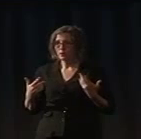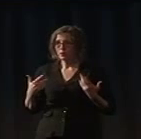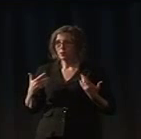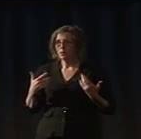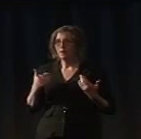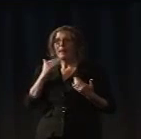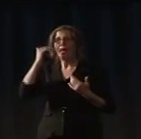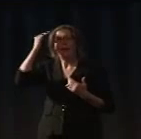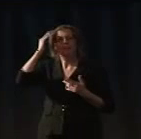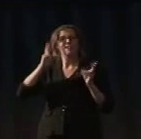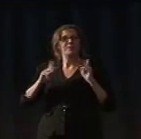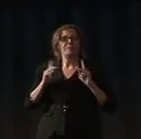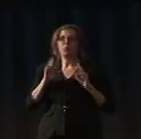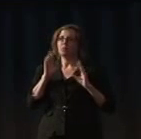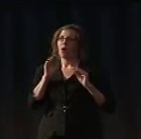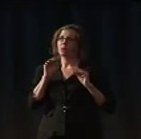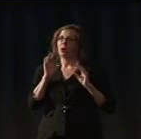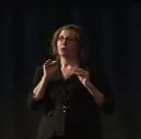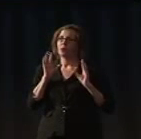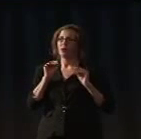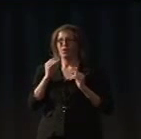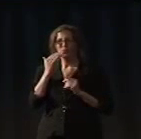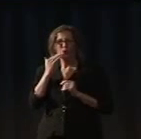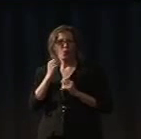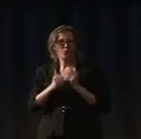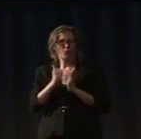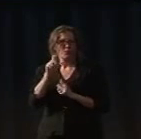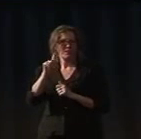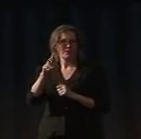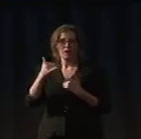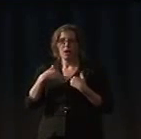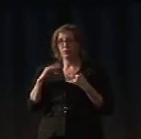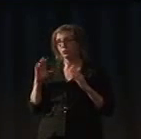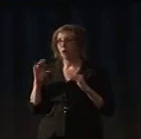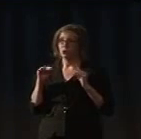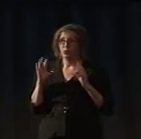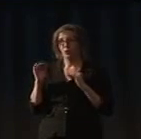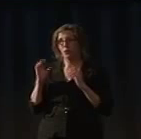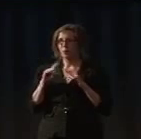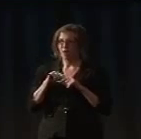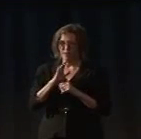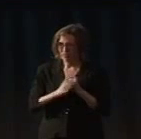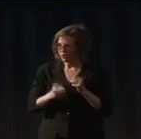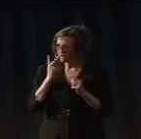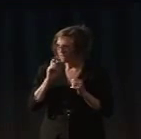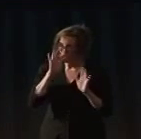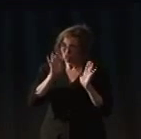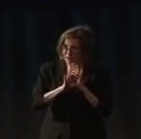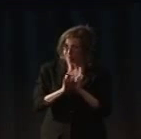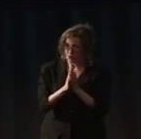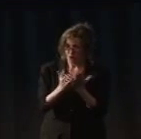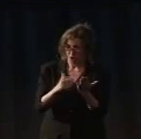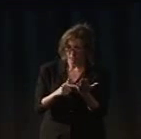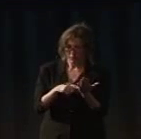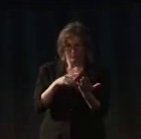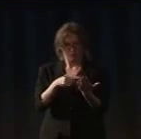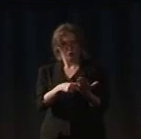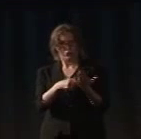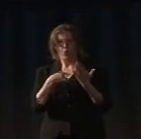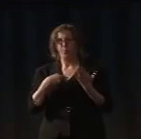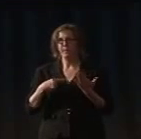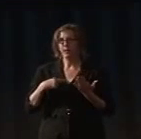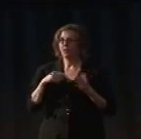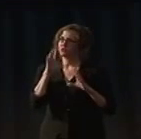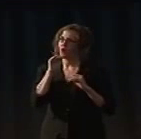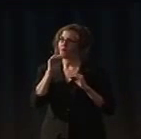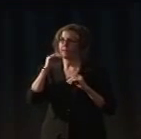there are lots of television series which are boring where you have talking heads, but I've never seen a graphic novel of talking heads. I mean, this is very daring. There is nothing